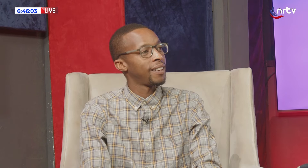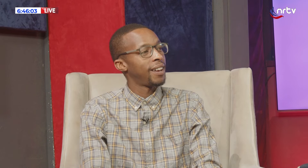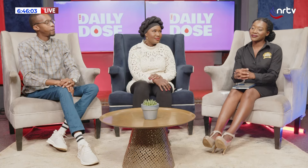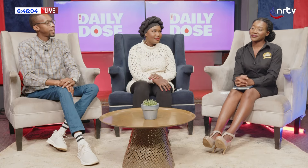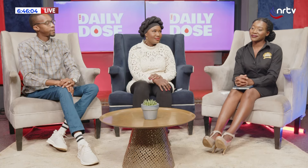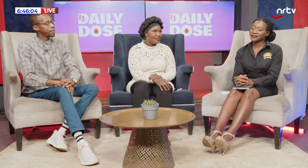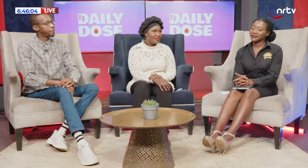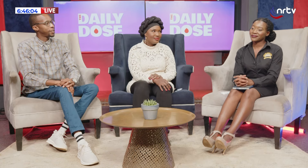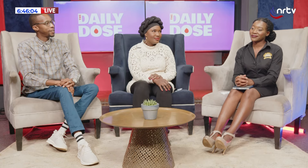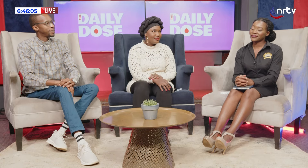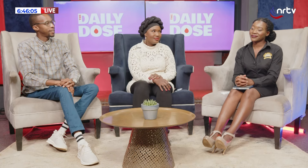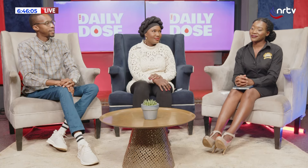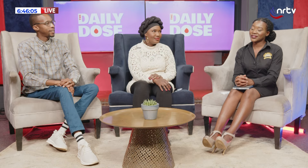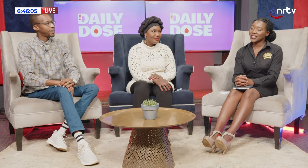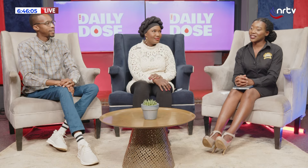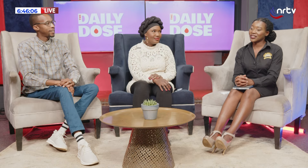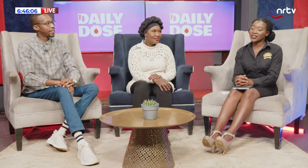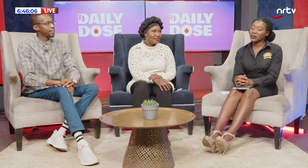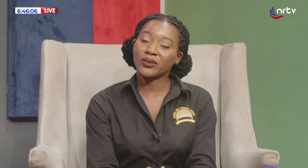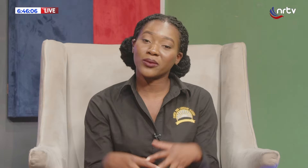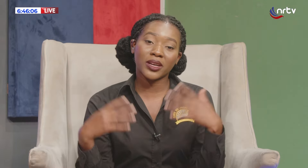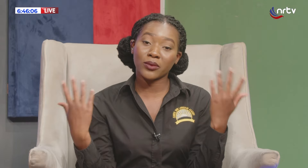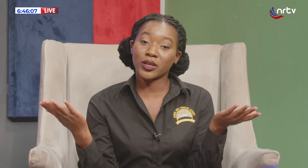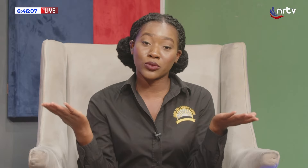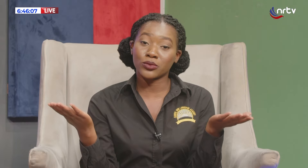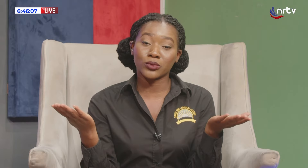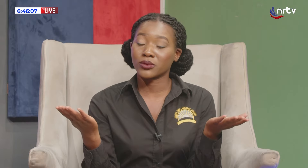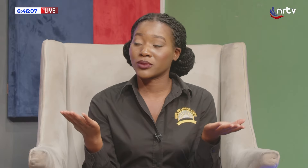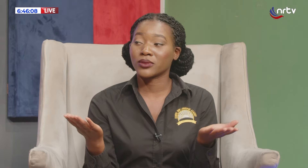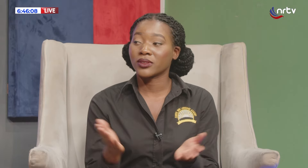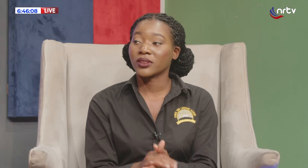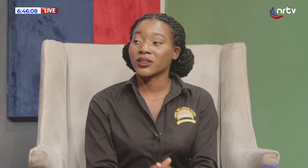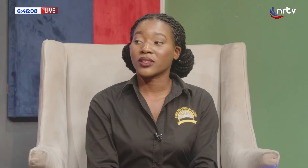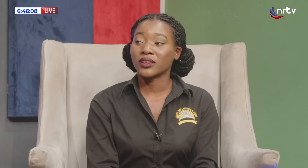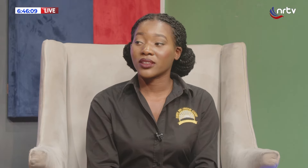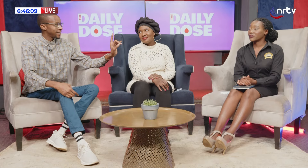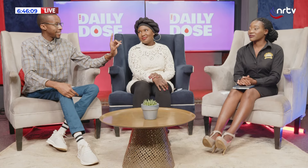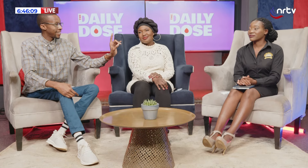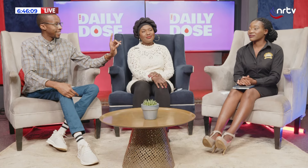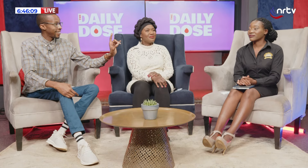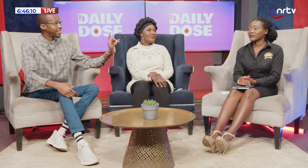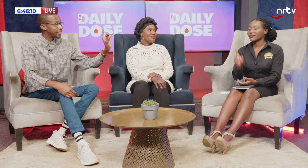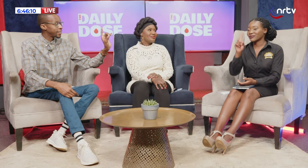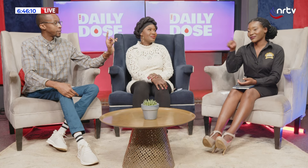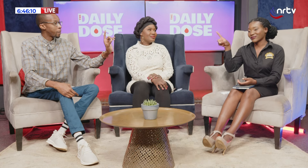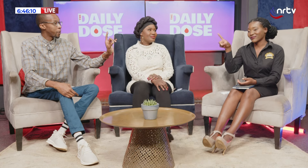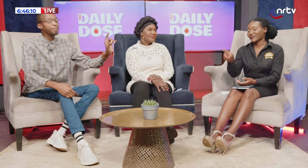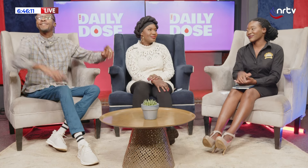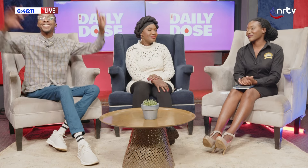I'm tired of seeing fish eagles. What are we going to do? Is it correct? Is it proper correct?